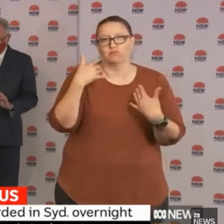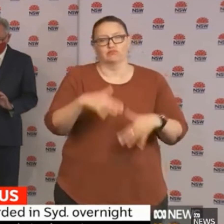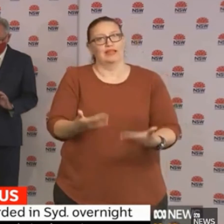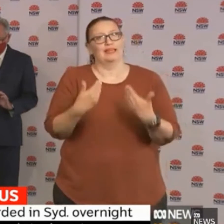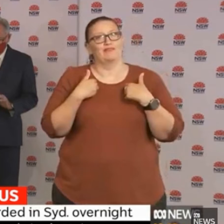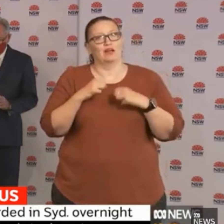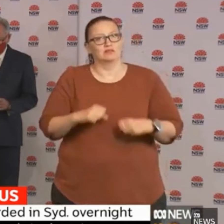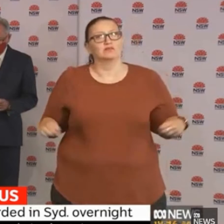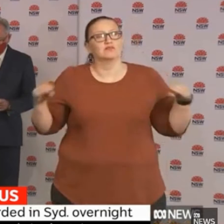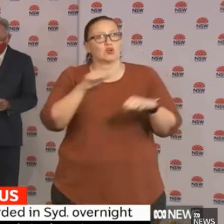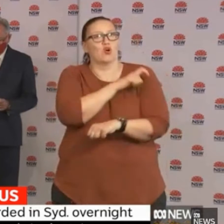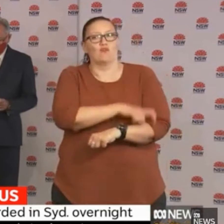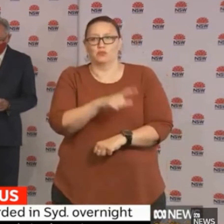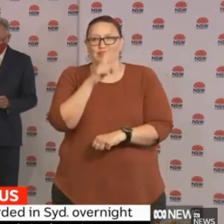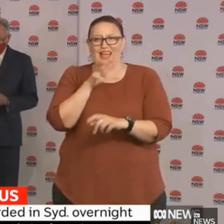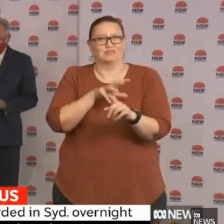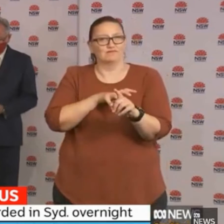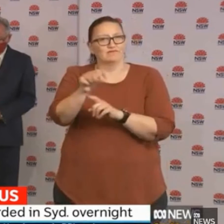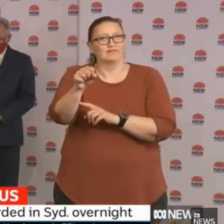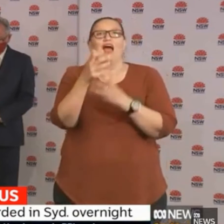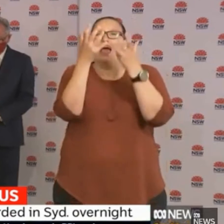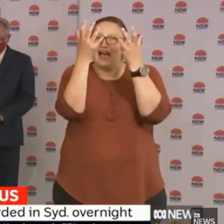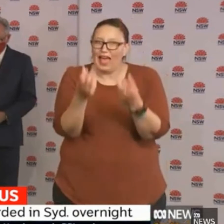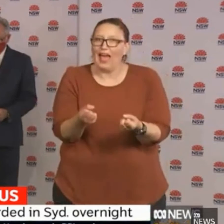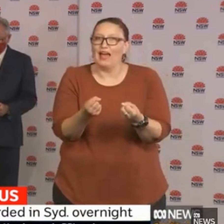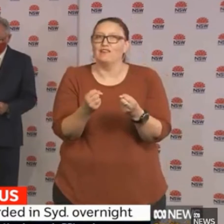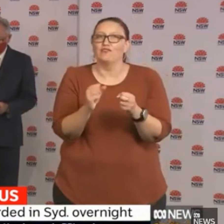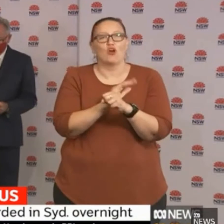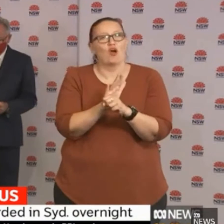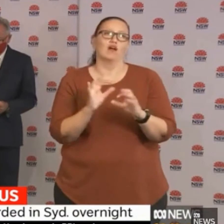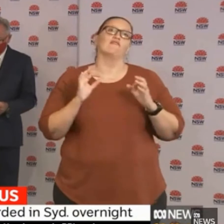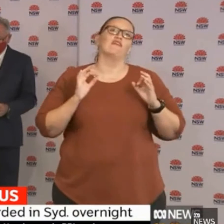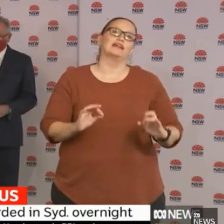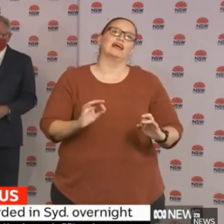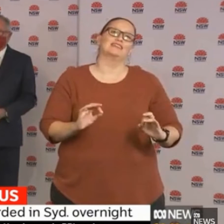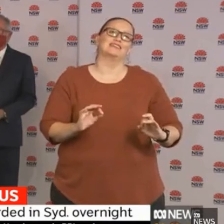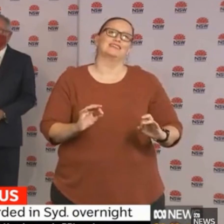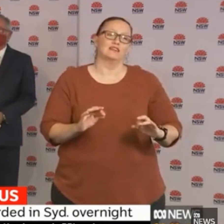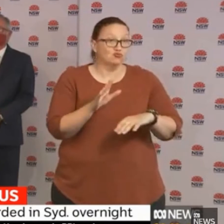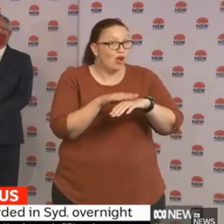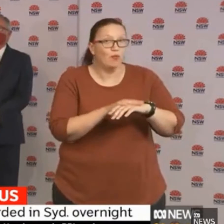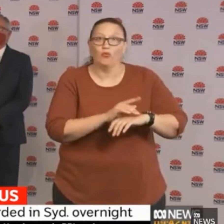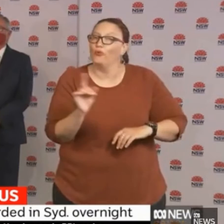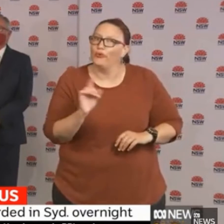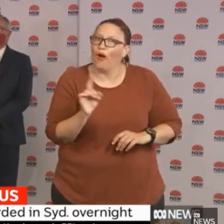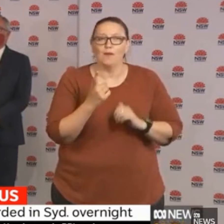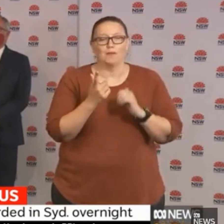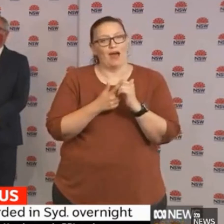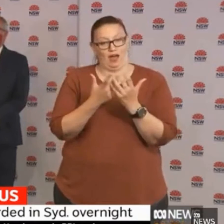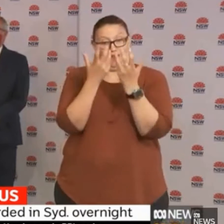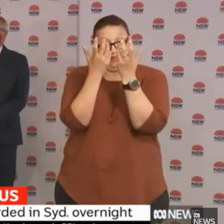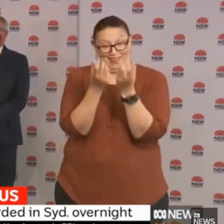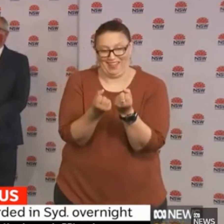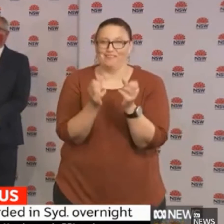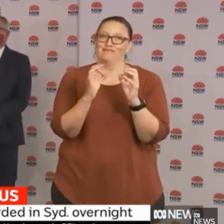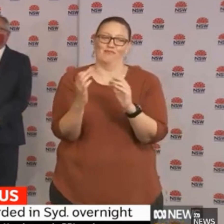it allowed us to better understand the scope of the outbreak. So can I urge everyone, including those in the northern beaches, in